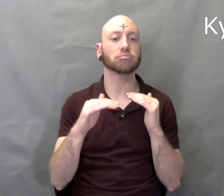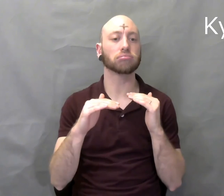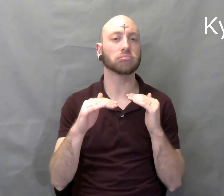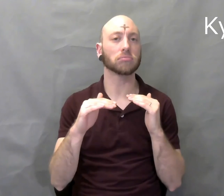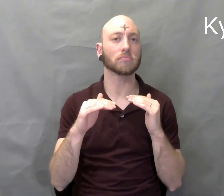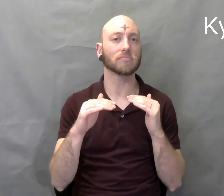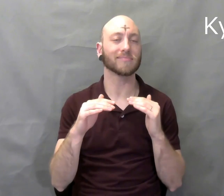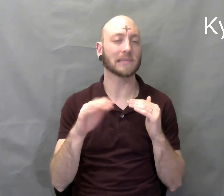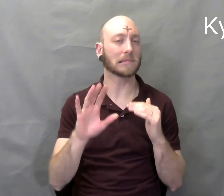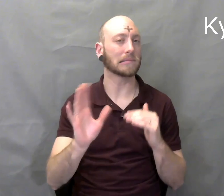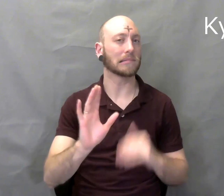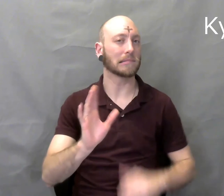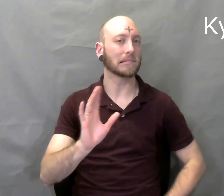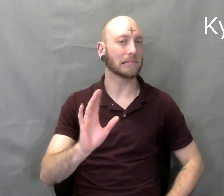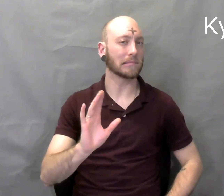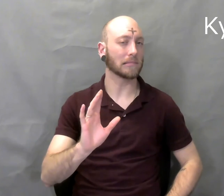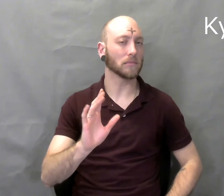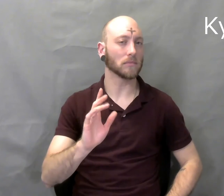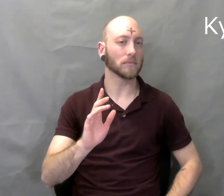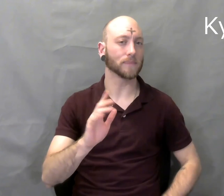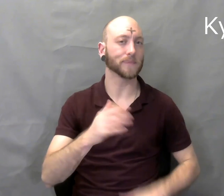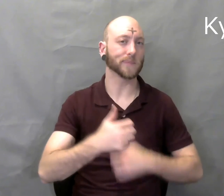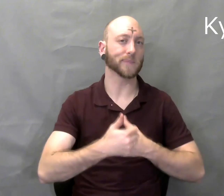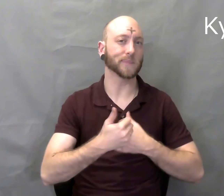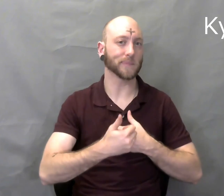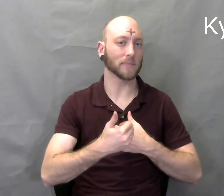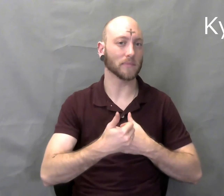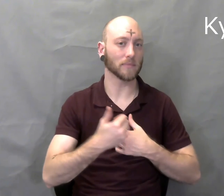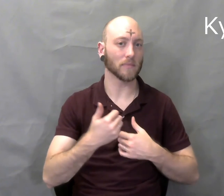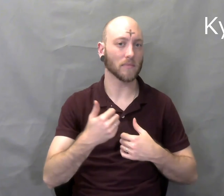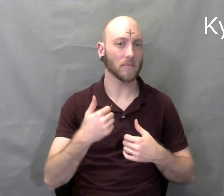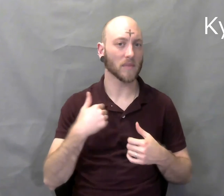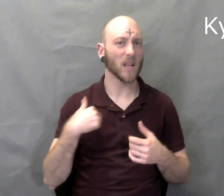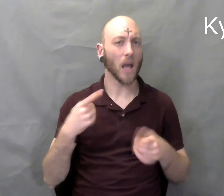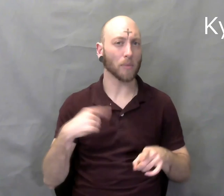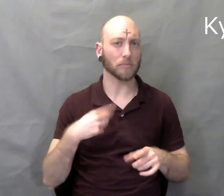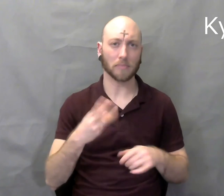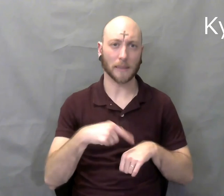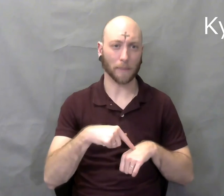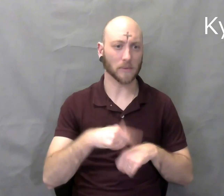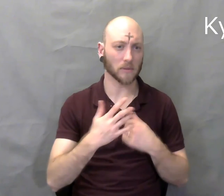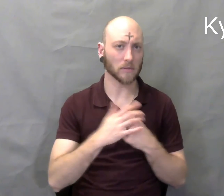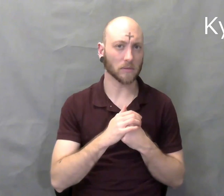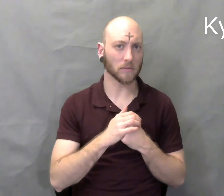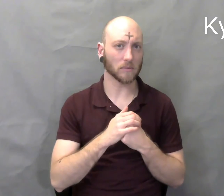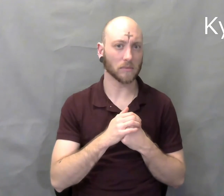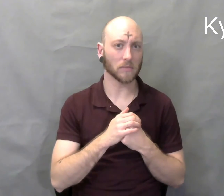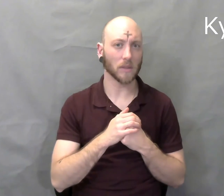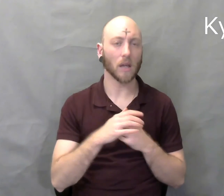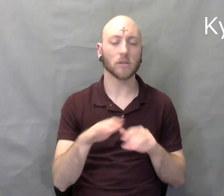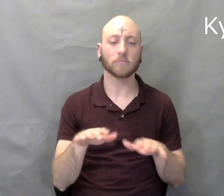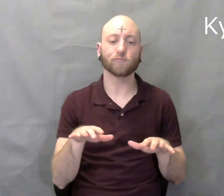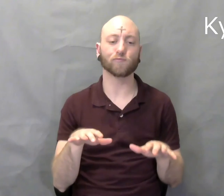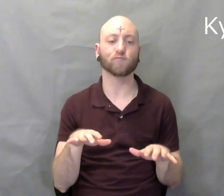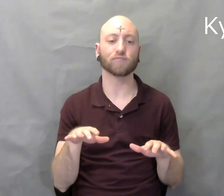thing that you can do with sobriety that I knew I've done many a times, where I just get content.